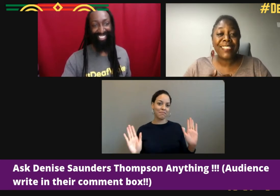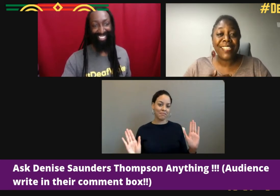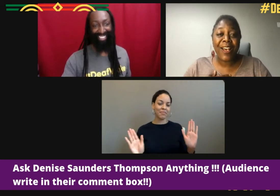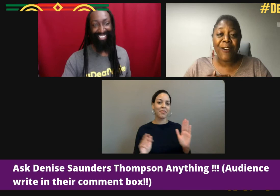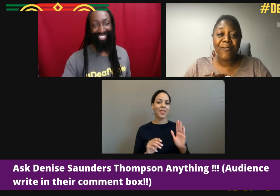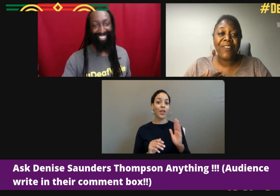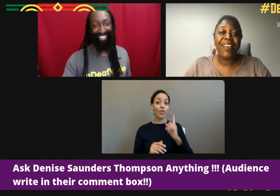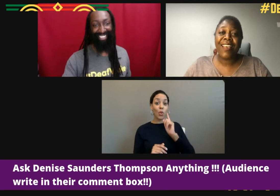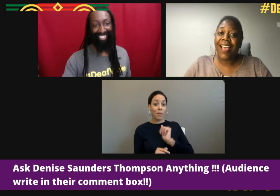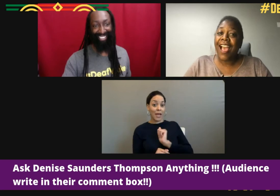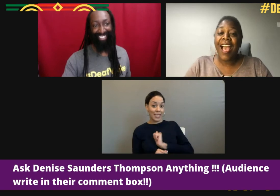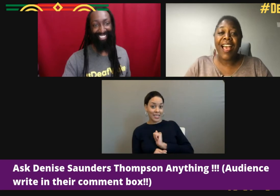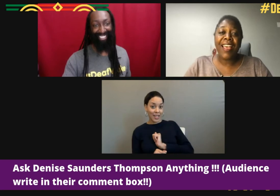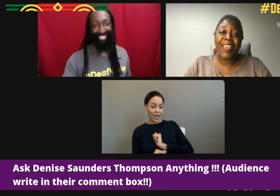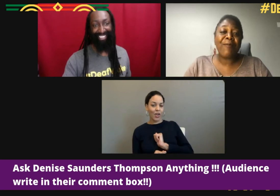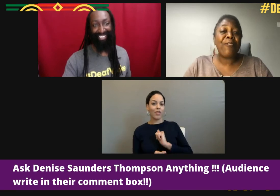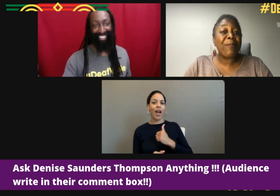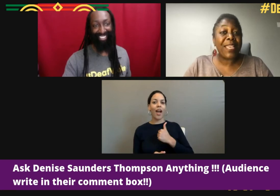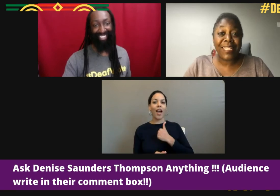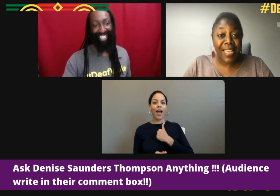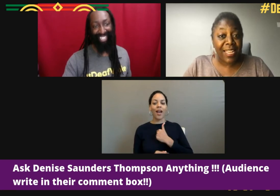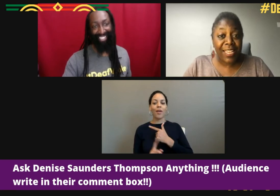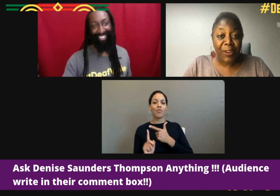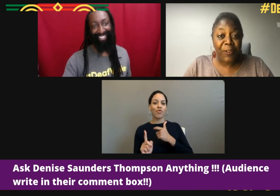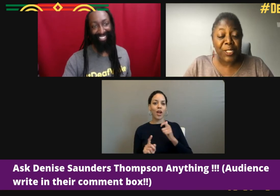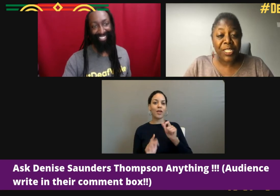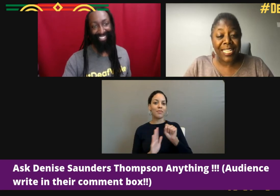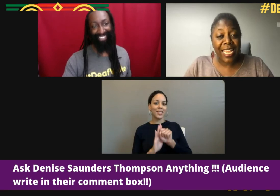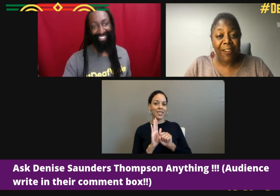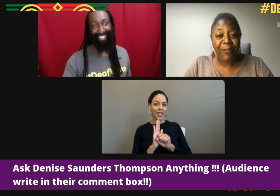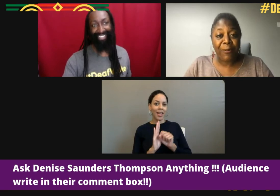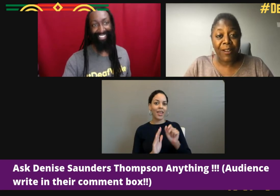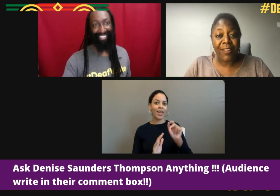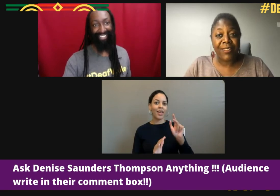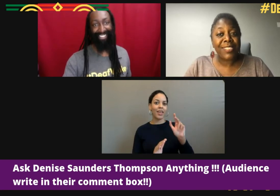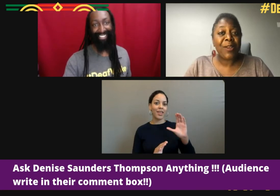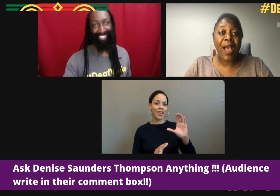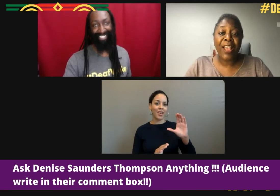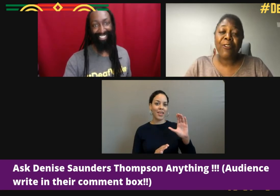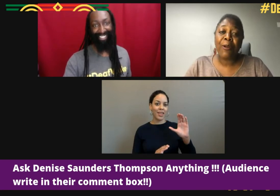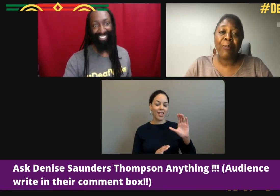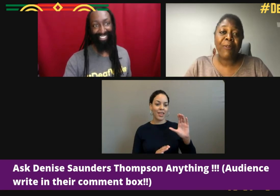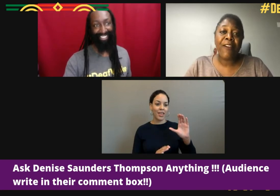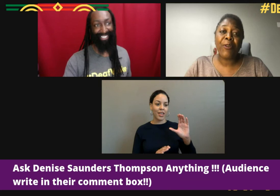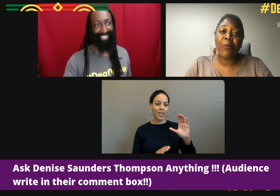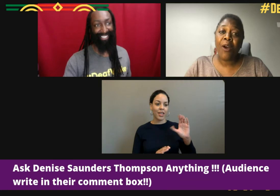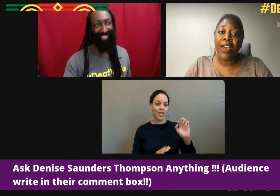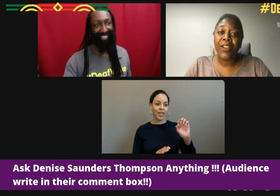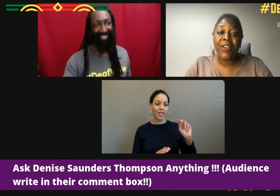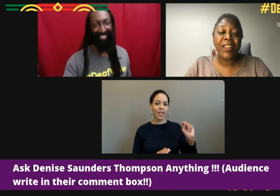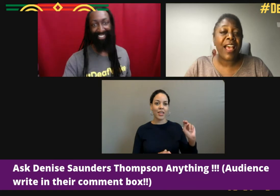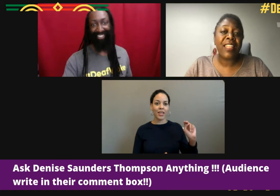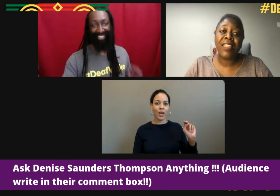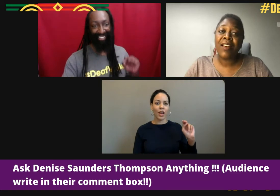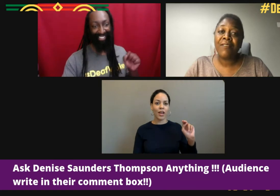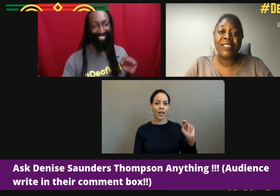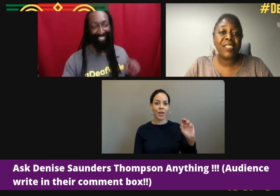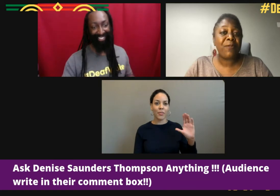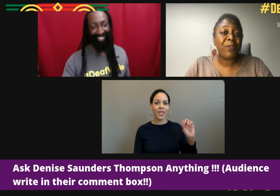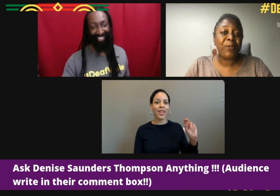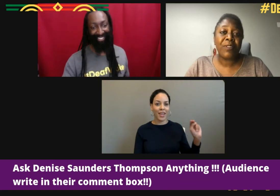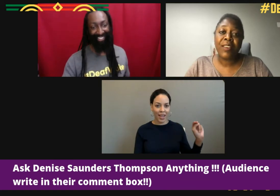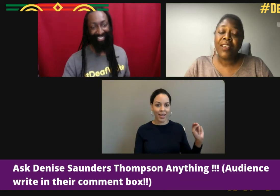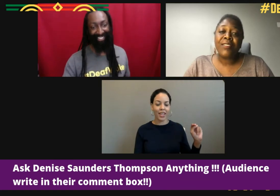for myself, I am from Connecticut originally, everyone. So I grew up around the water and I